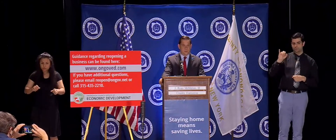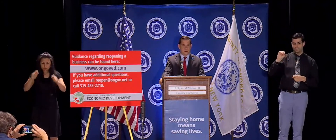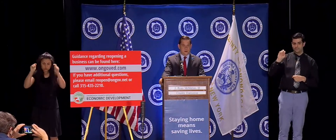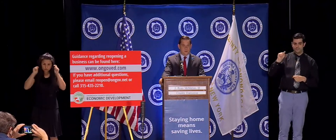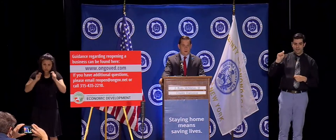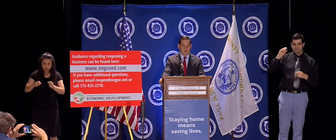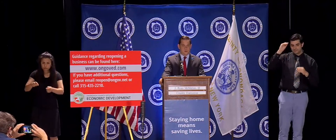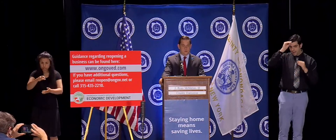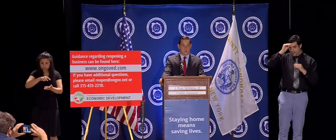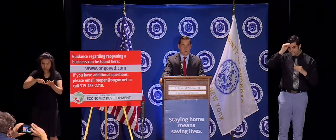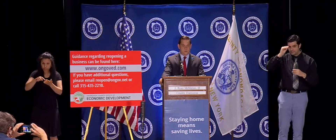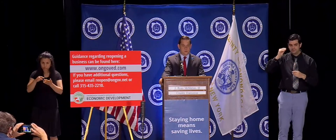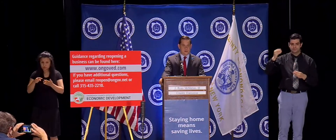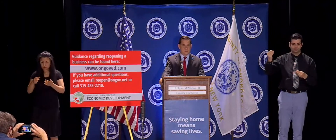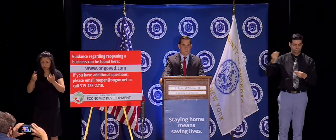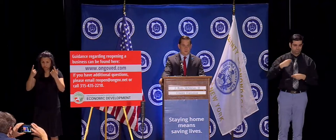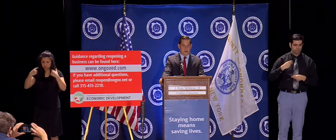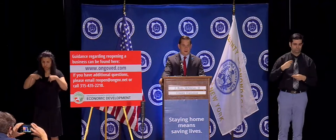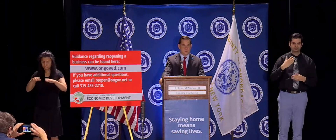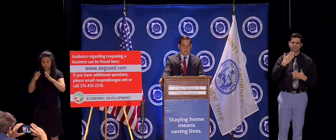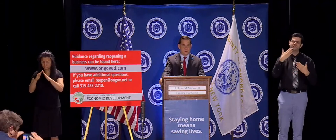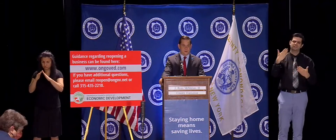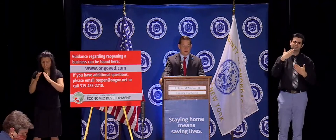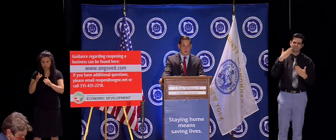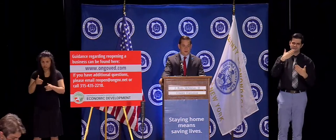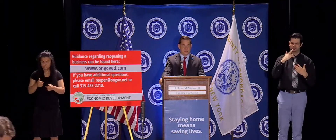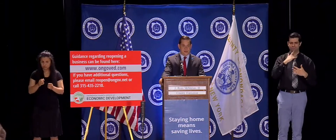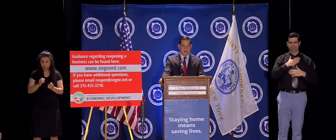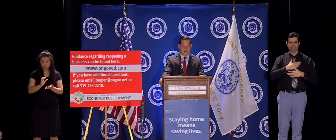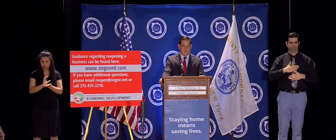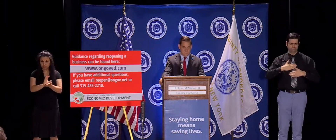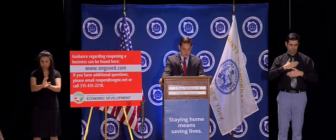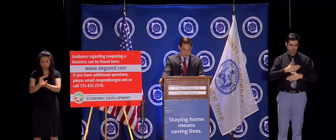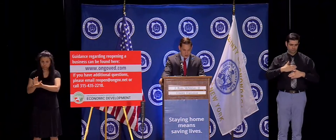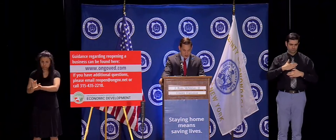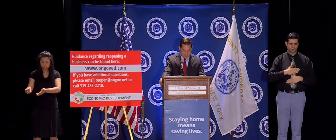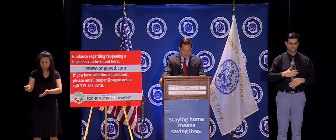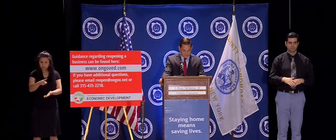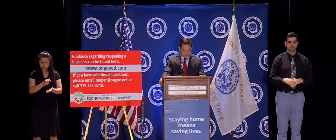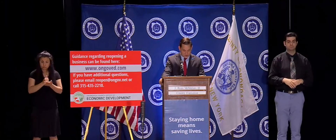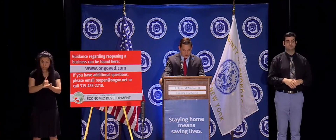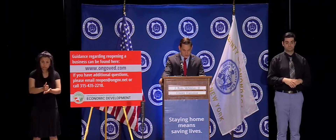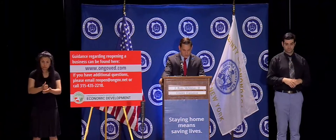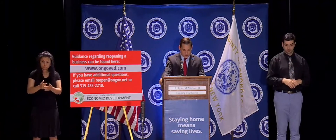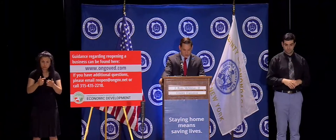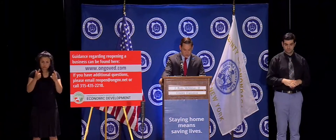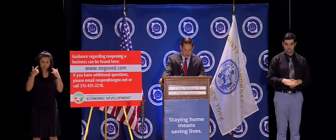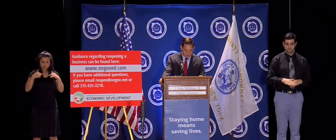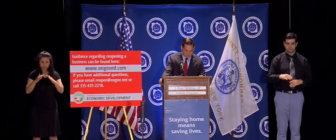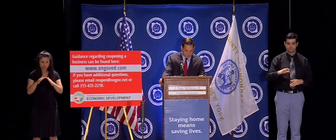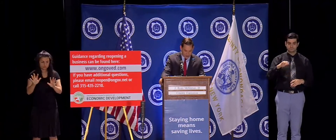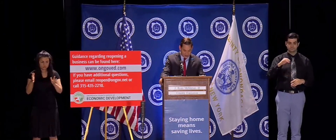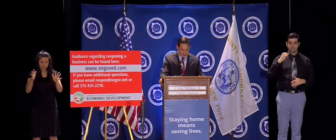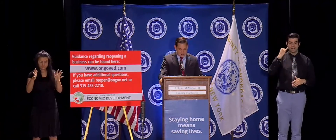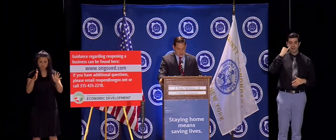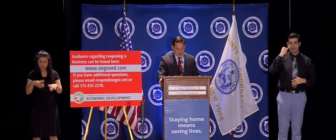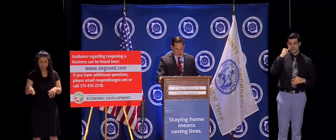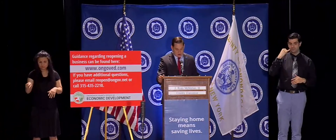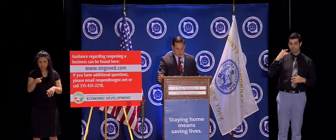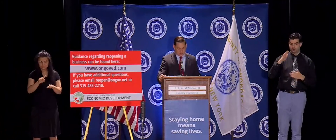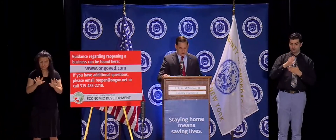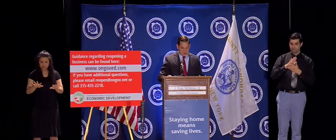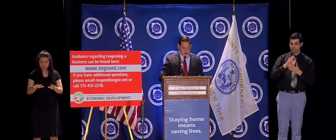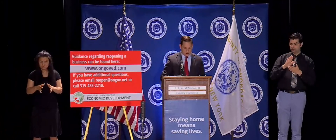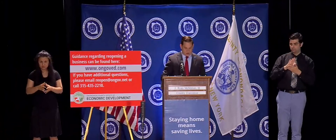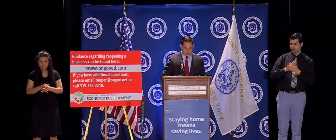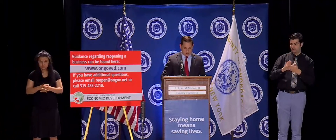department. Whenever you do nice things for my health department, you get a shout out. And so thank you again for that. And